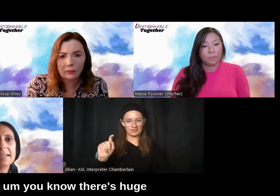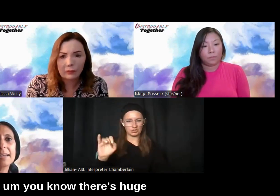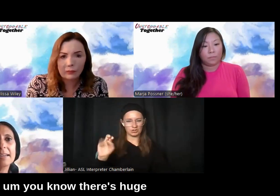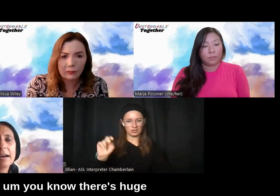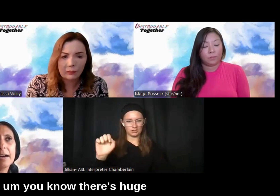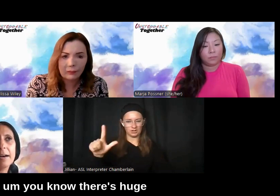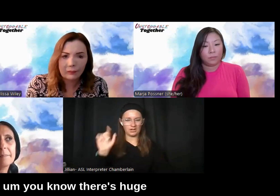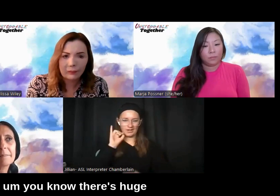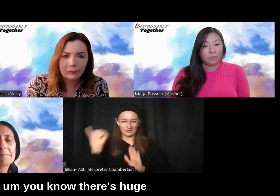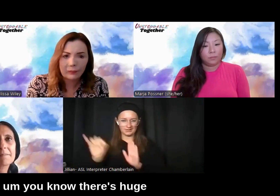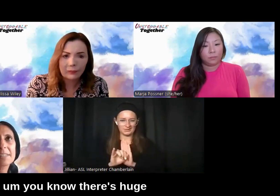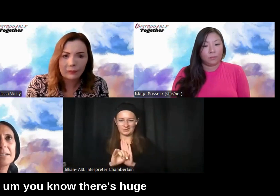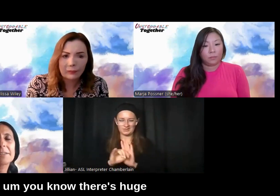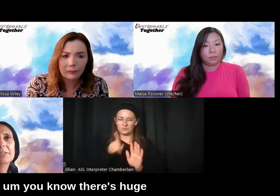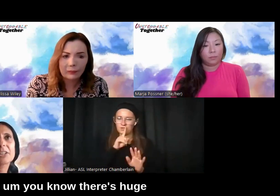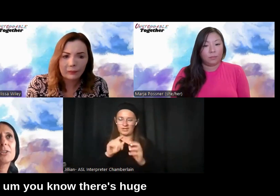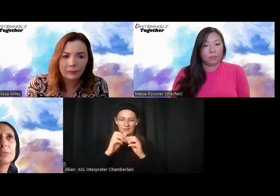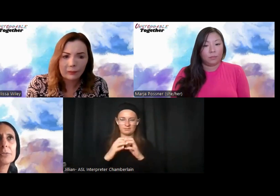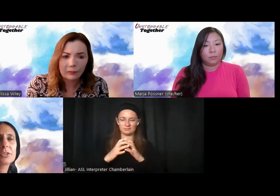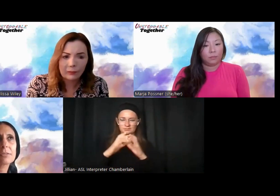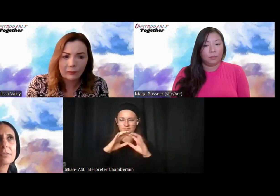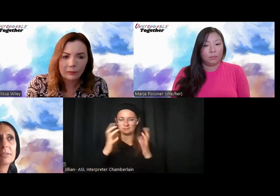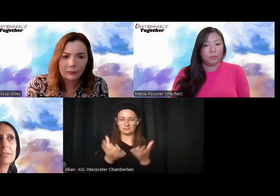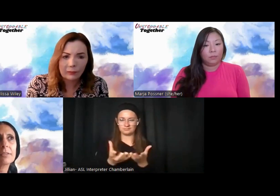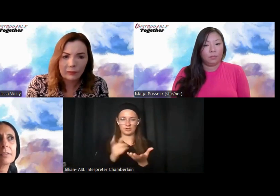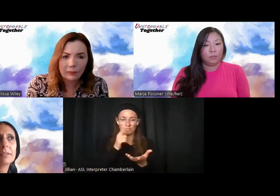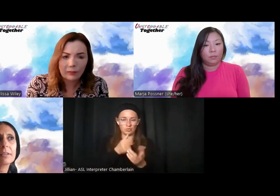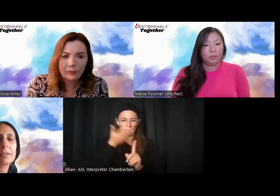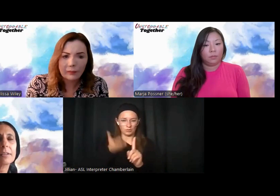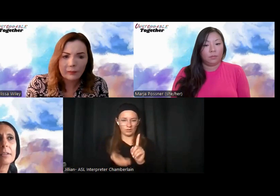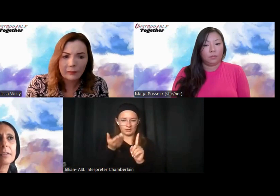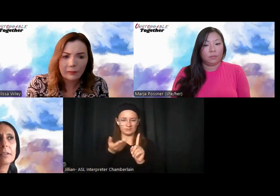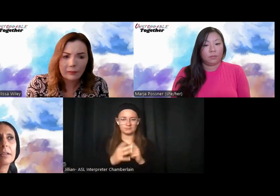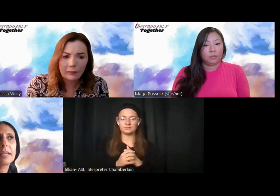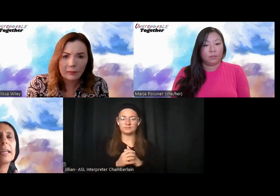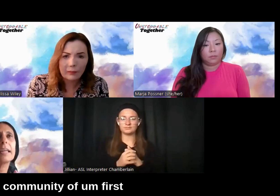And, there's a huge